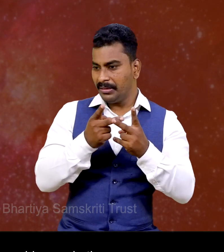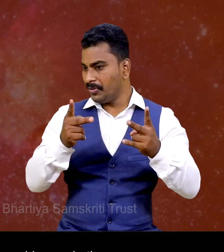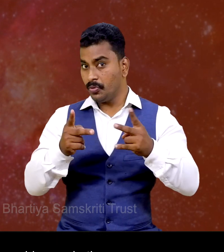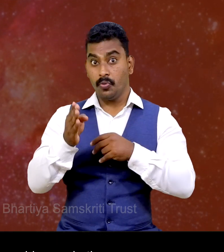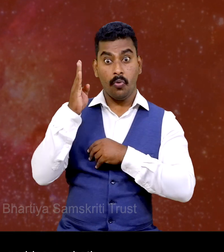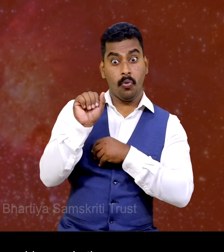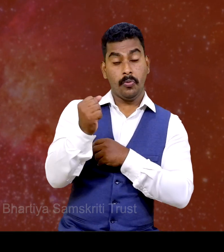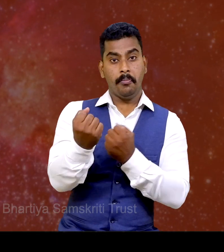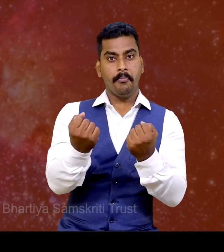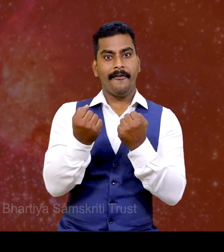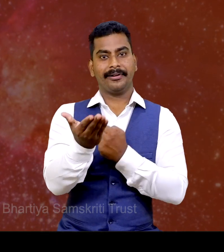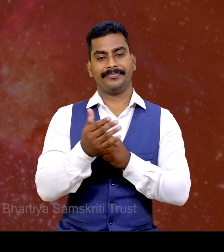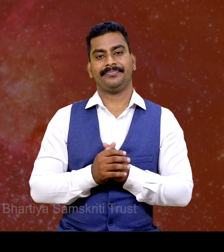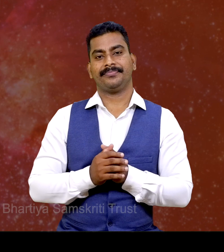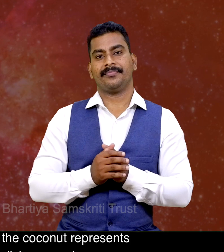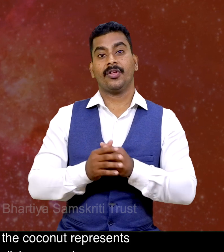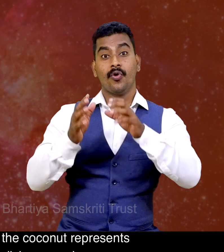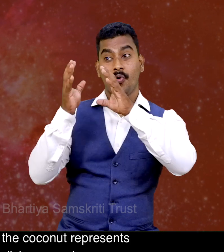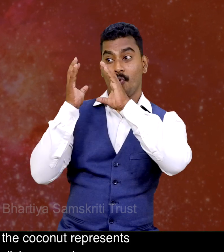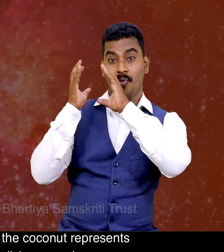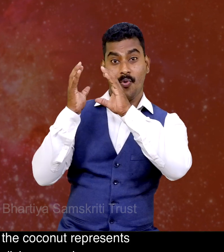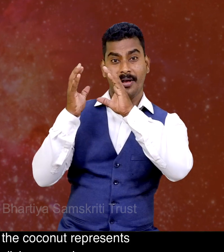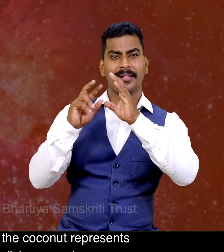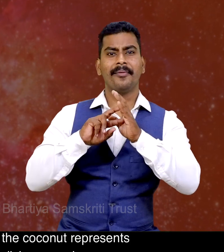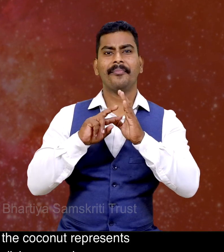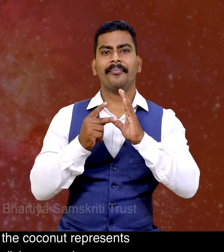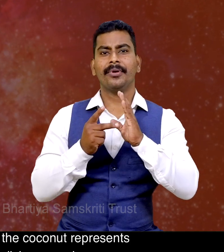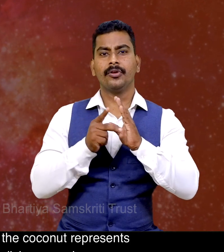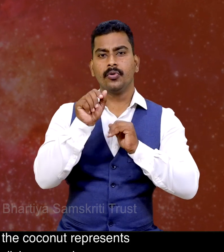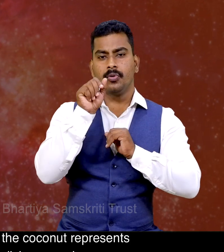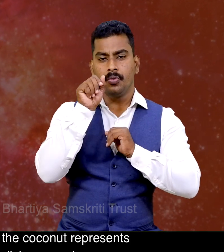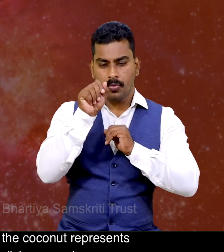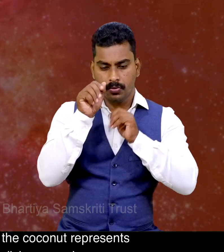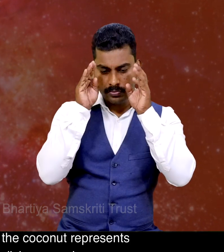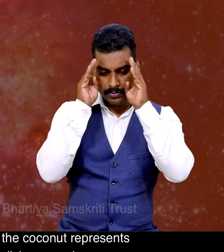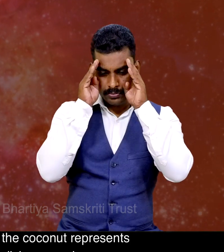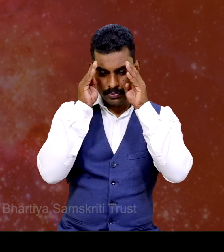of both. And the coconut represents the divine consciousness.